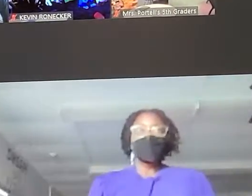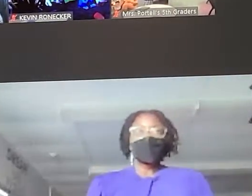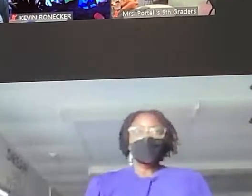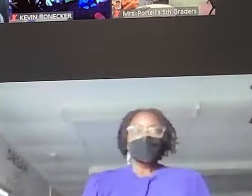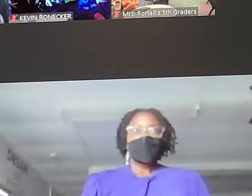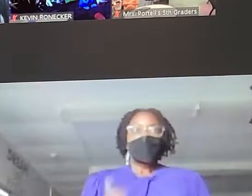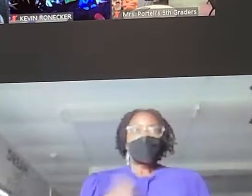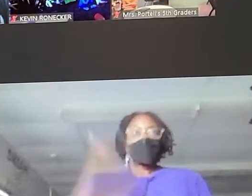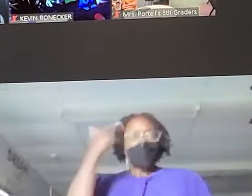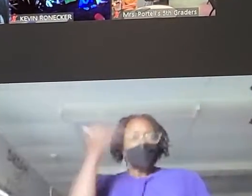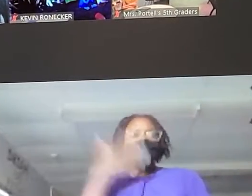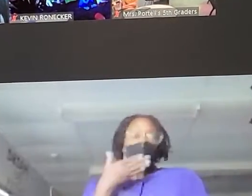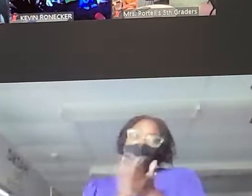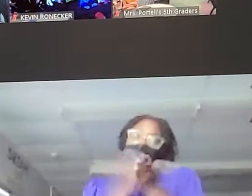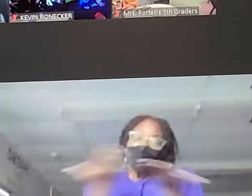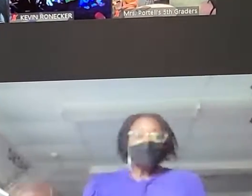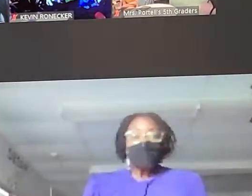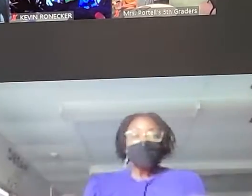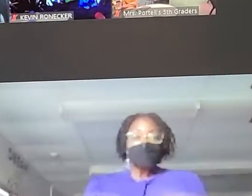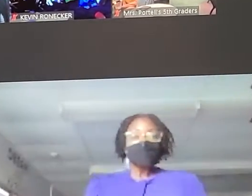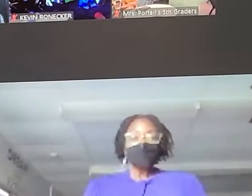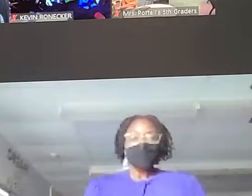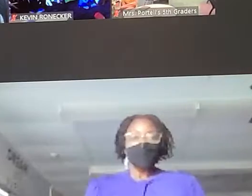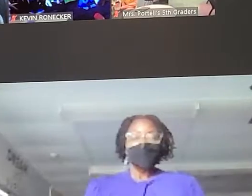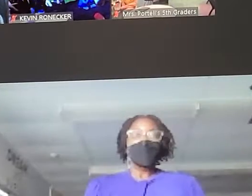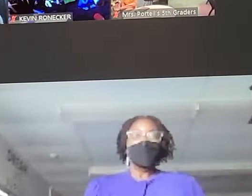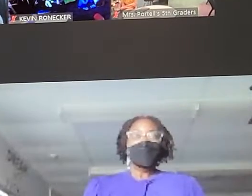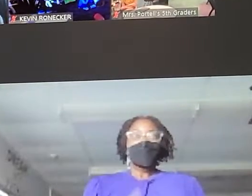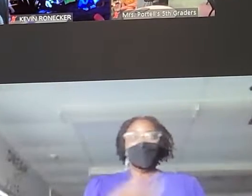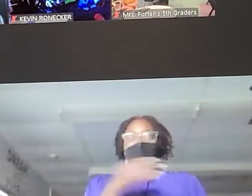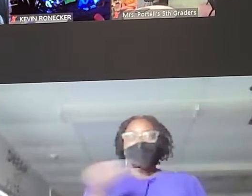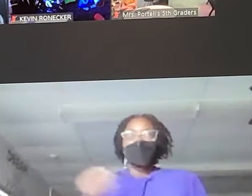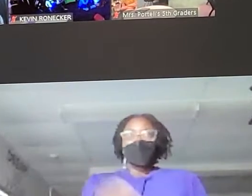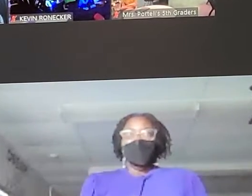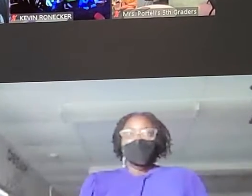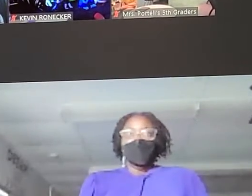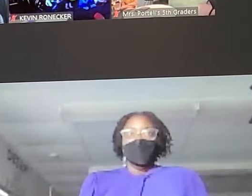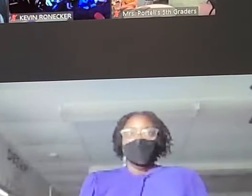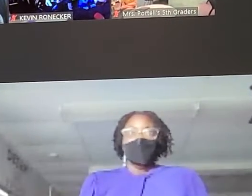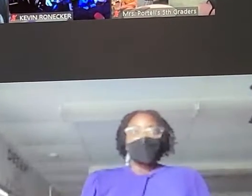Because I thought it was good. Yeah.